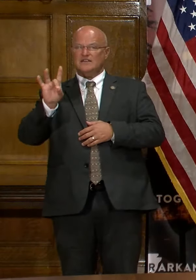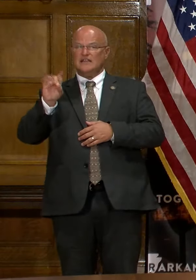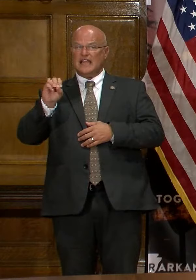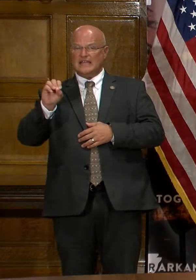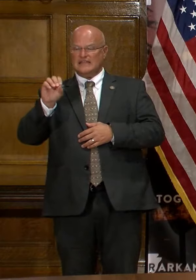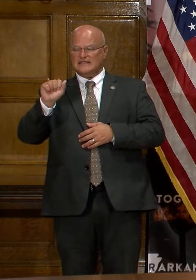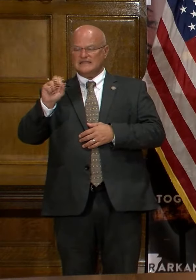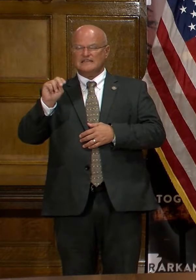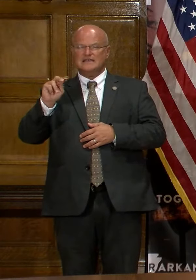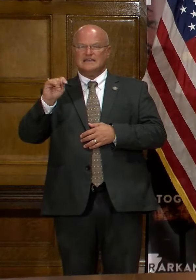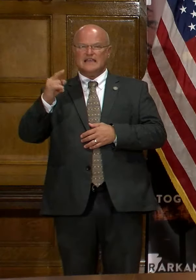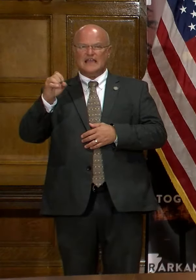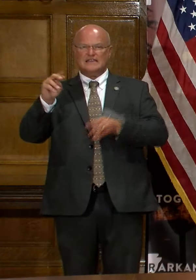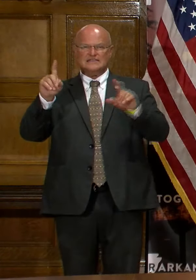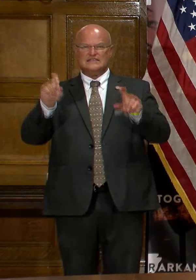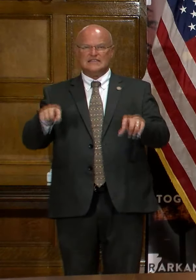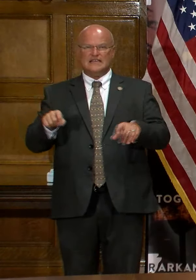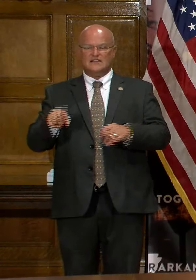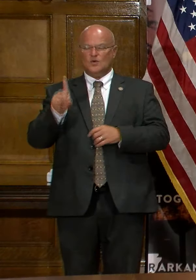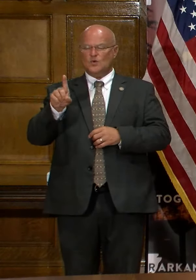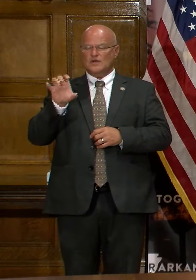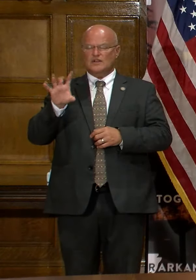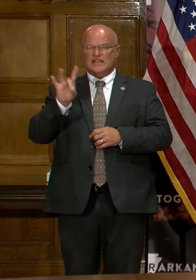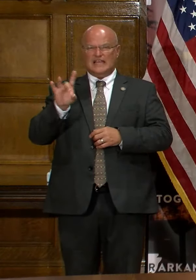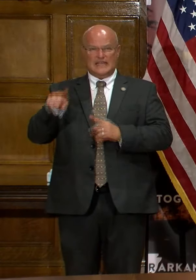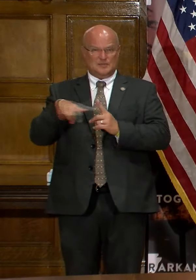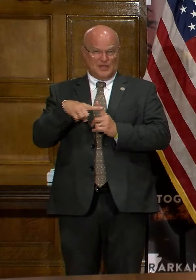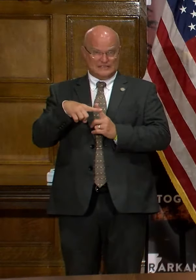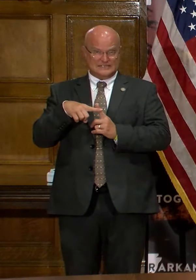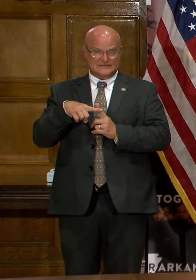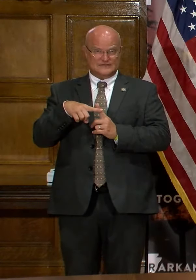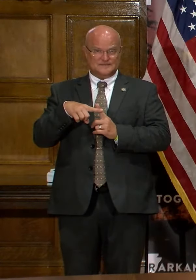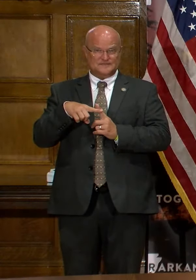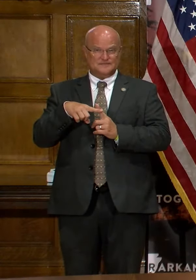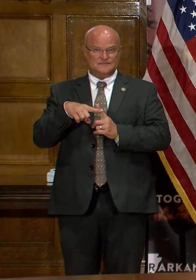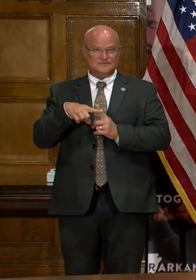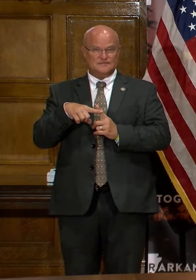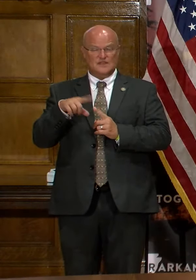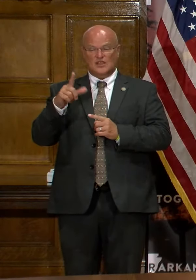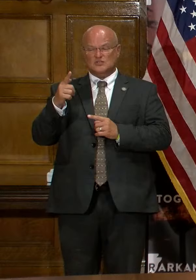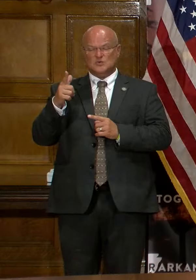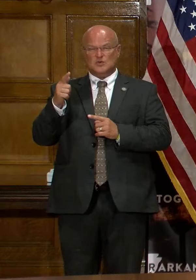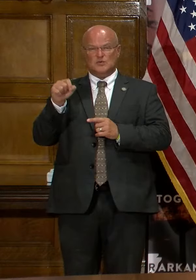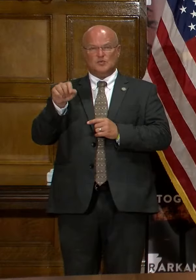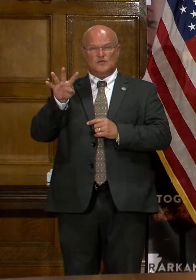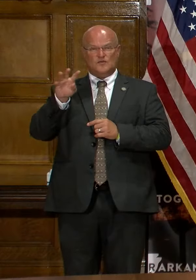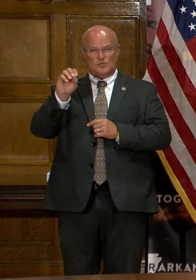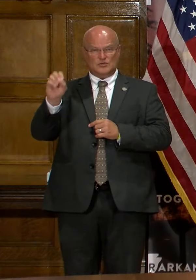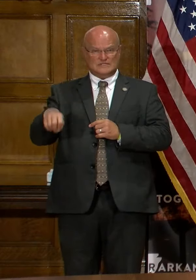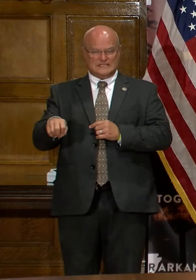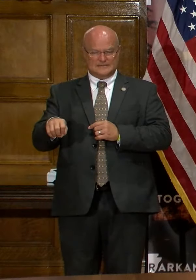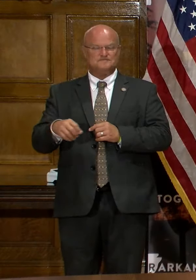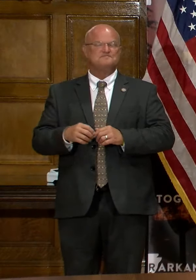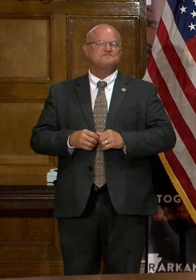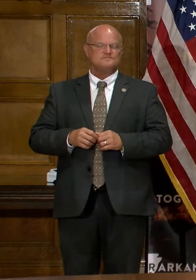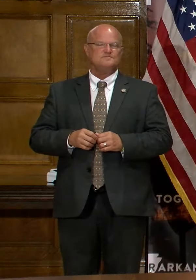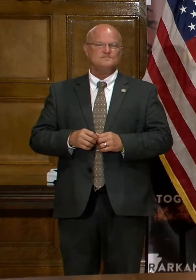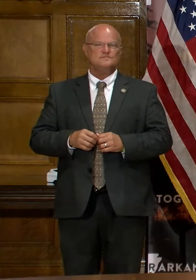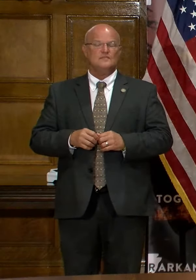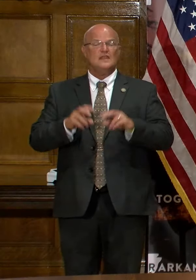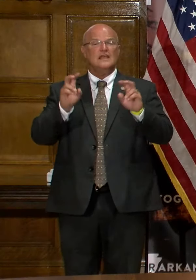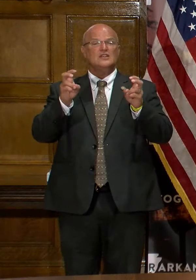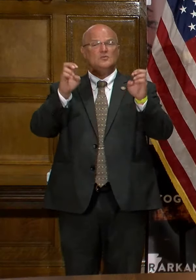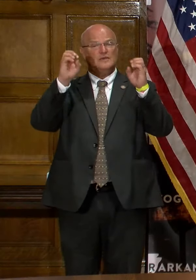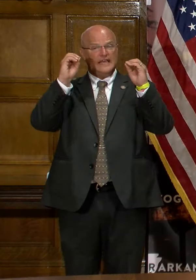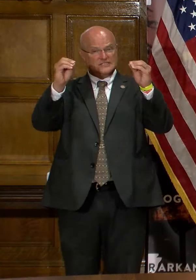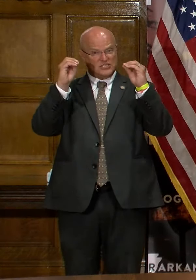antigen tests with 188 of those positive, which is 21.4%, as I mentioned. In terms